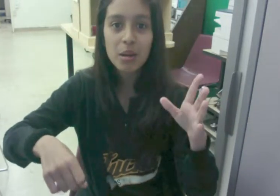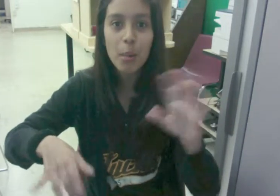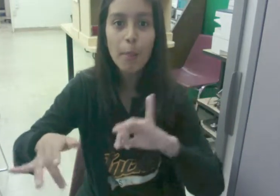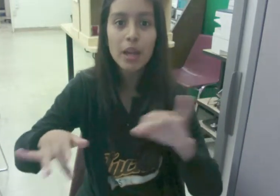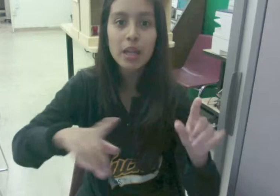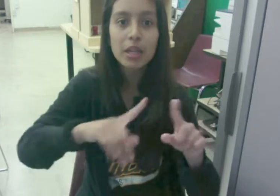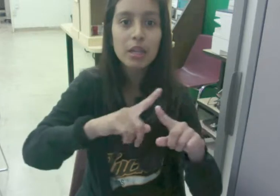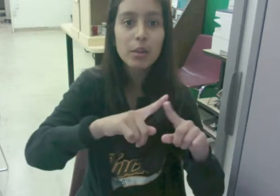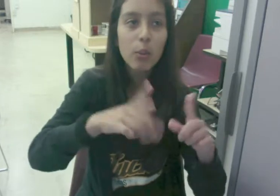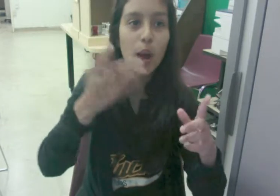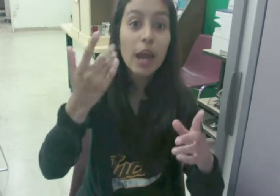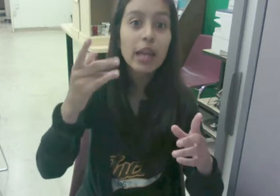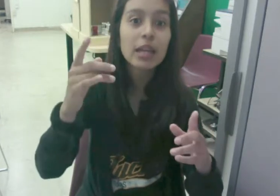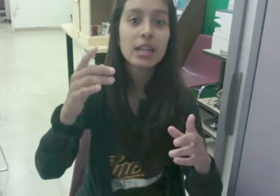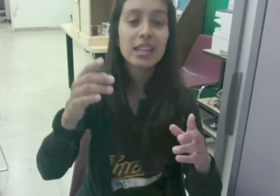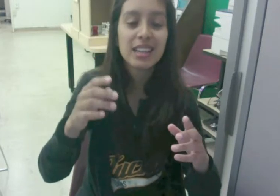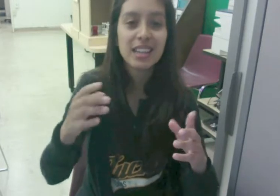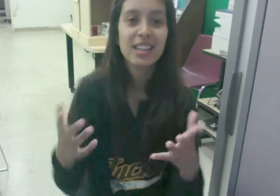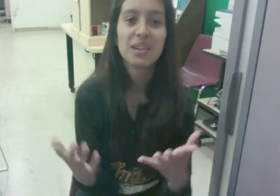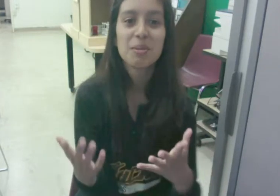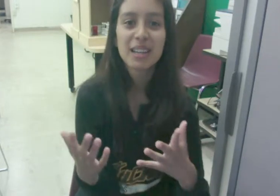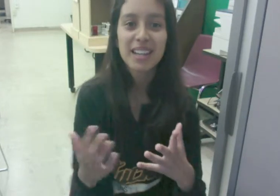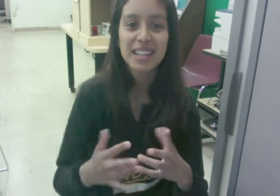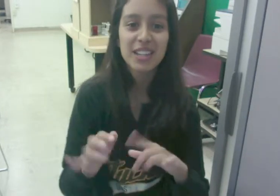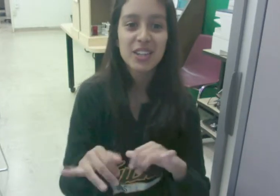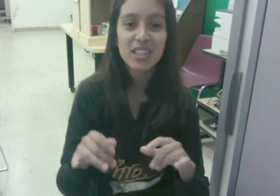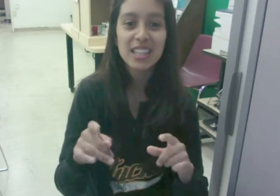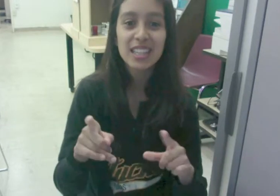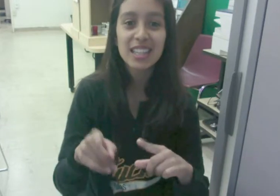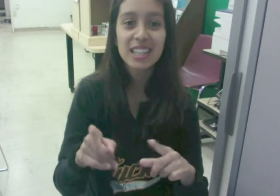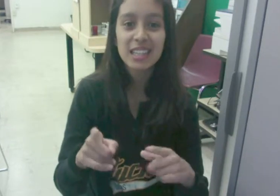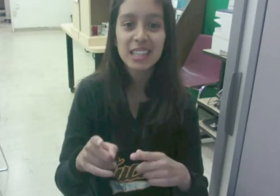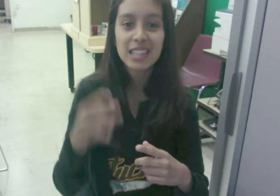does. So if you don't put any oil in the pan, they will stick to the bottom of the pan.